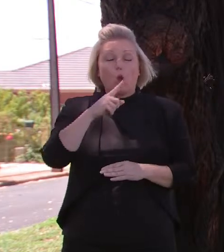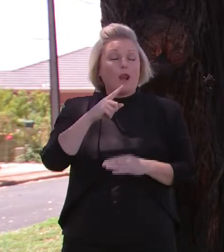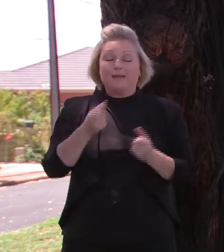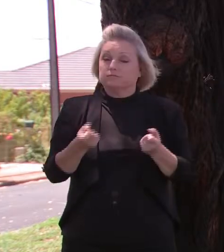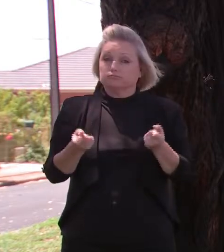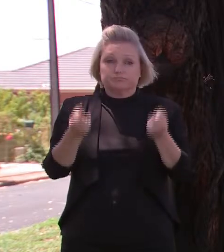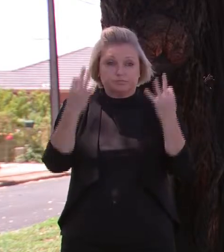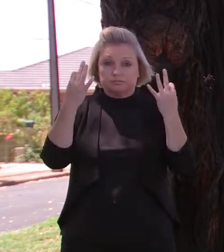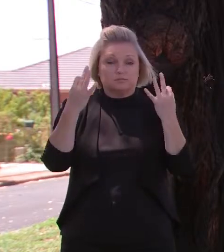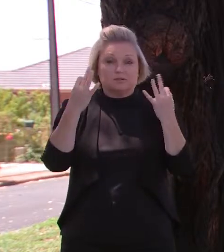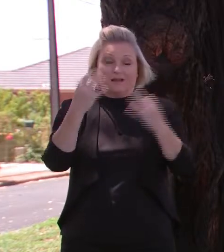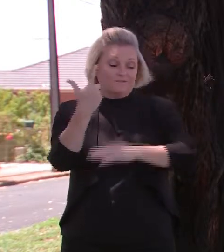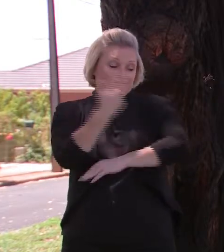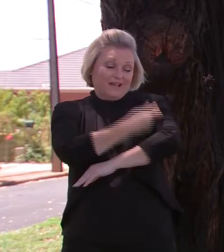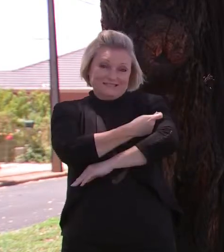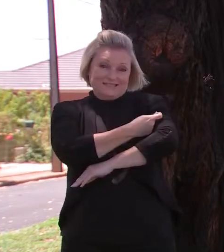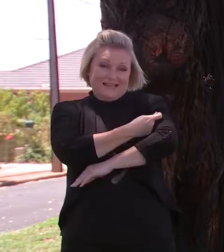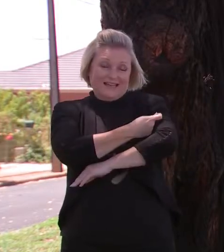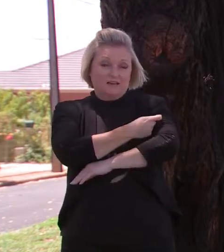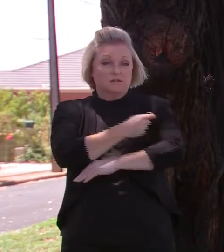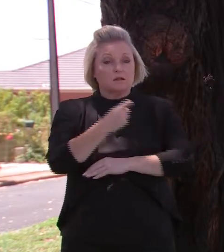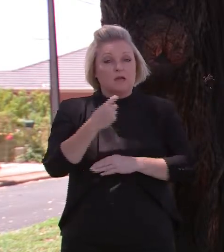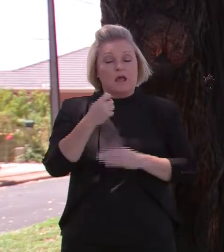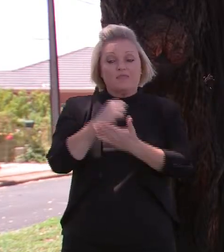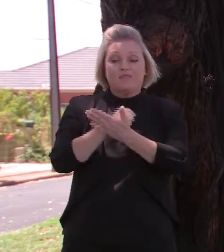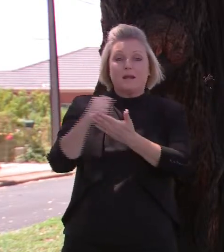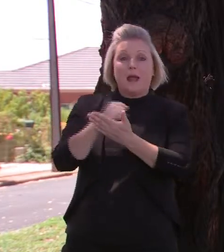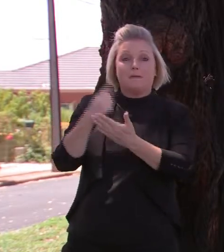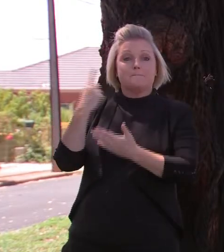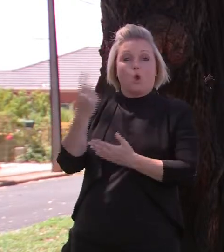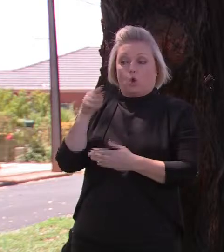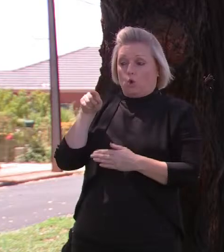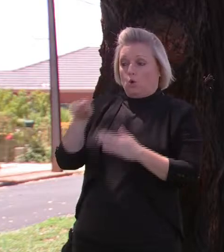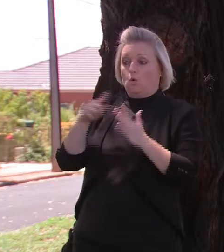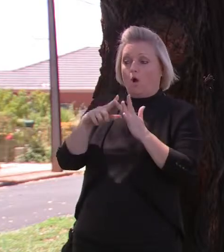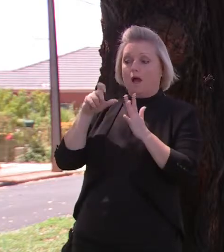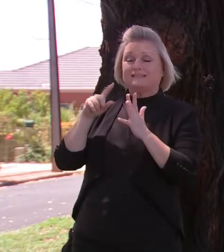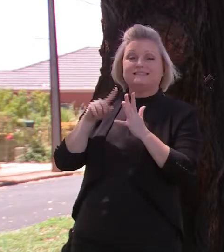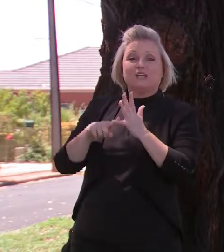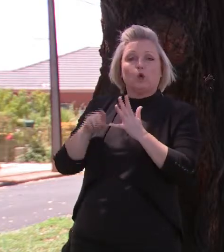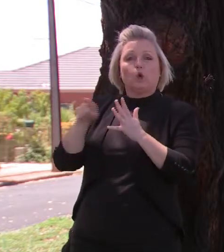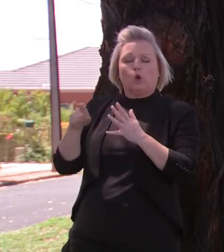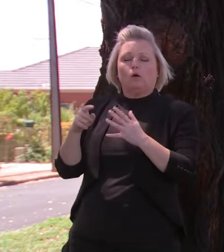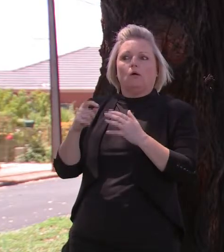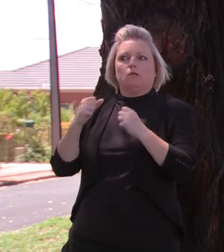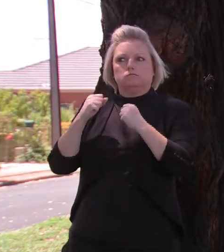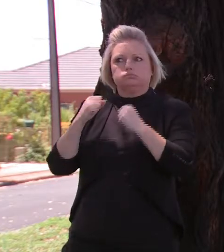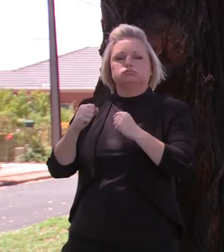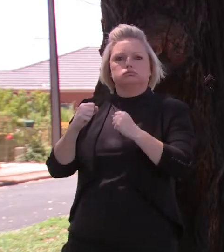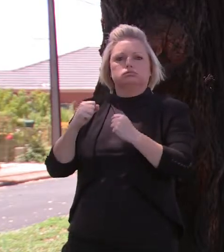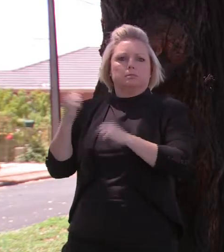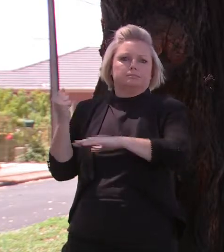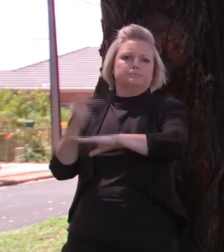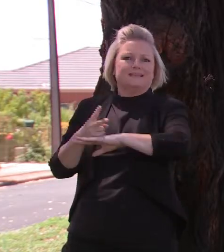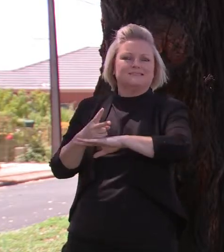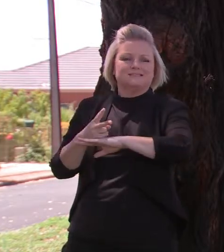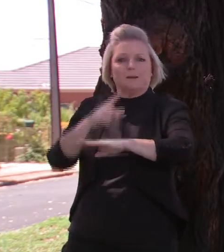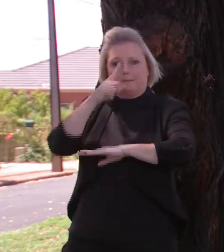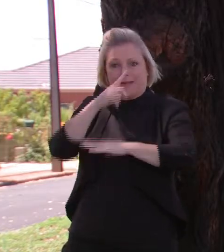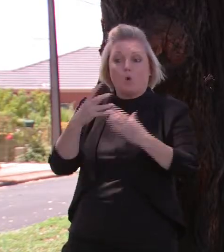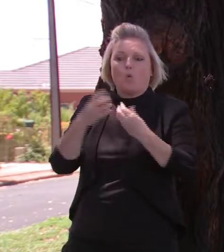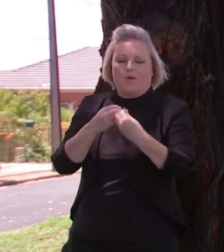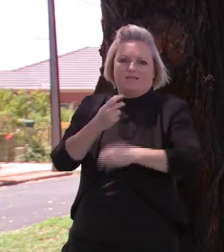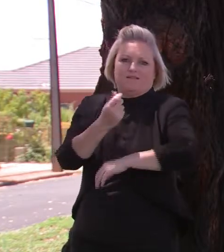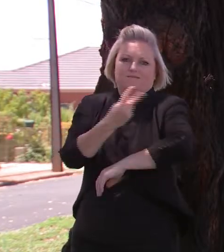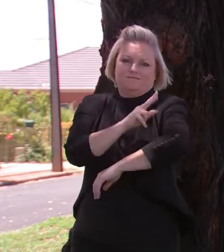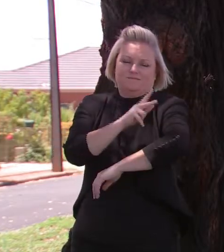massively overrepresented in our ICU statistics. And so my strong plea to the people of South Australia is